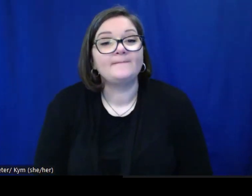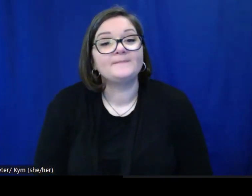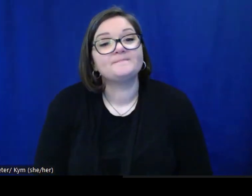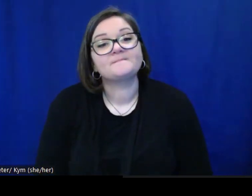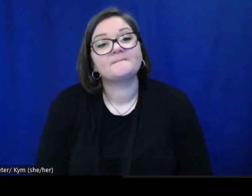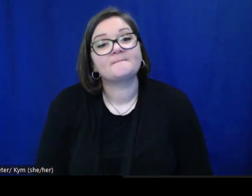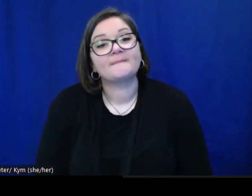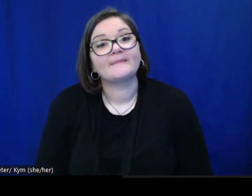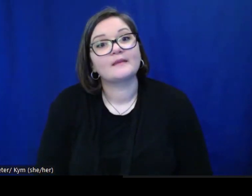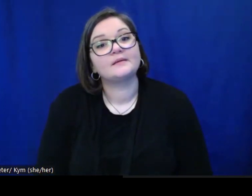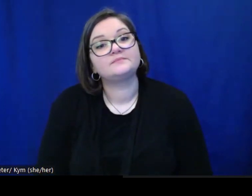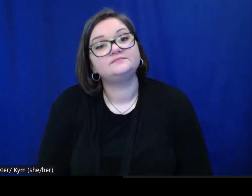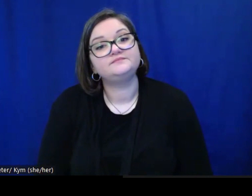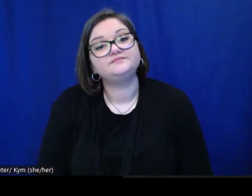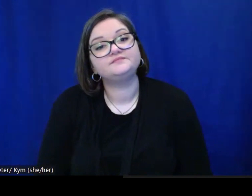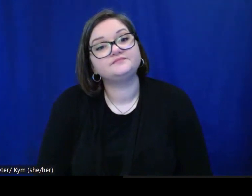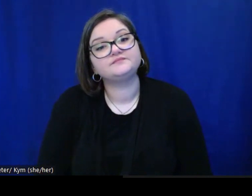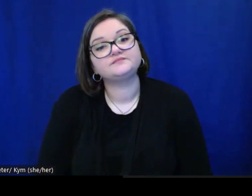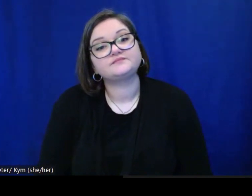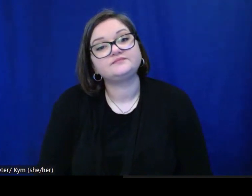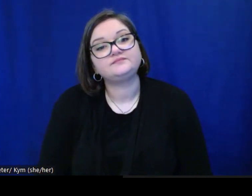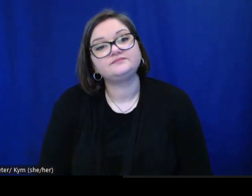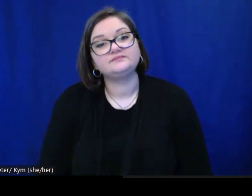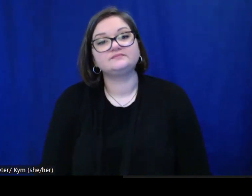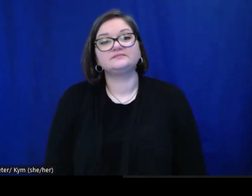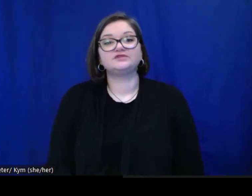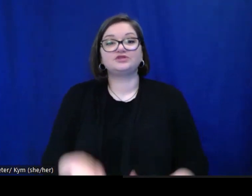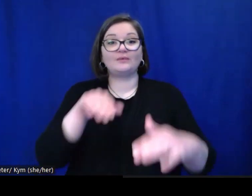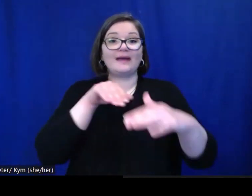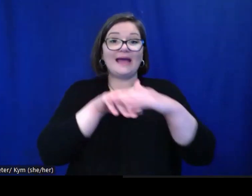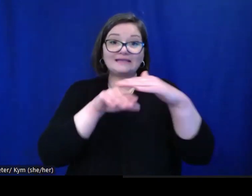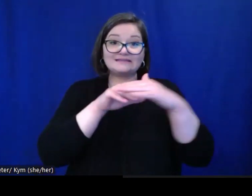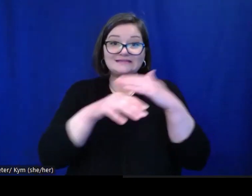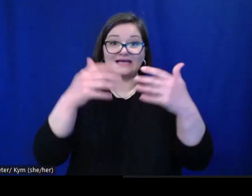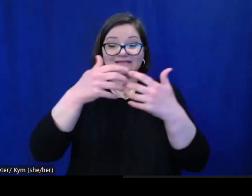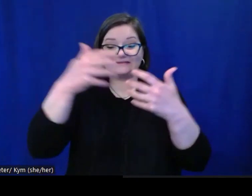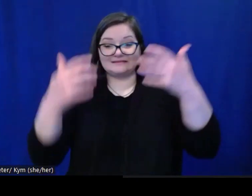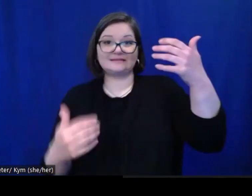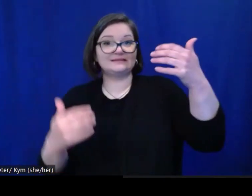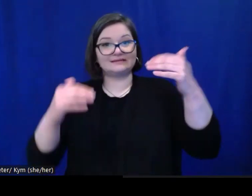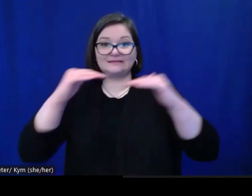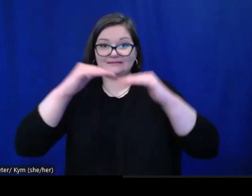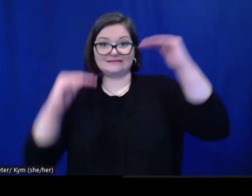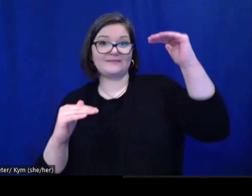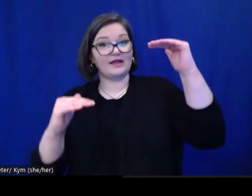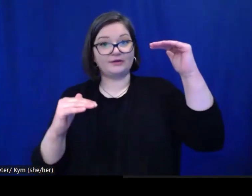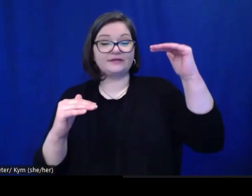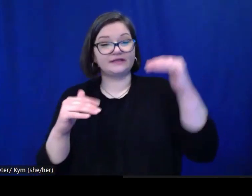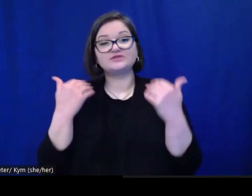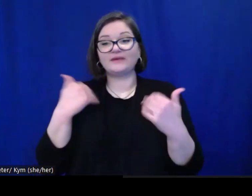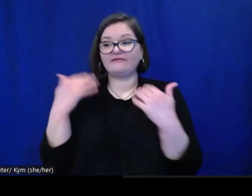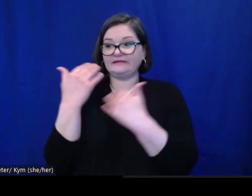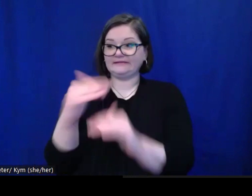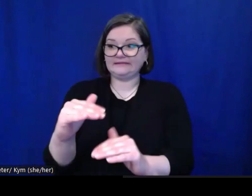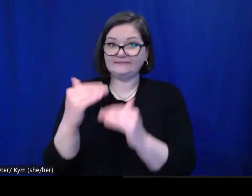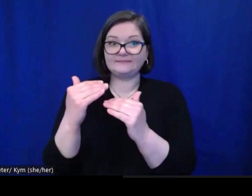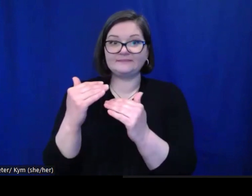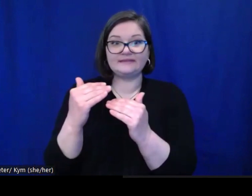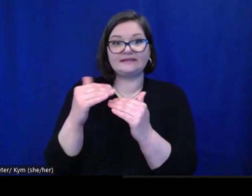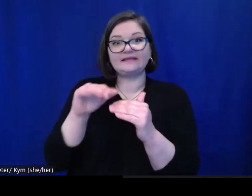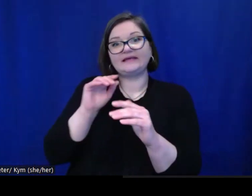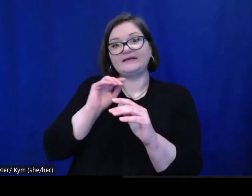So there are access disparities. So there is a limited access to cultural